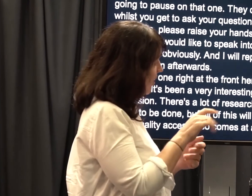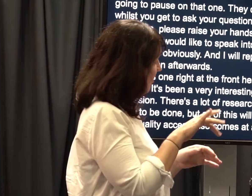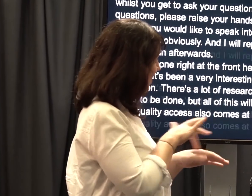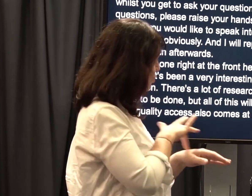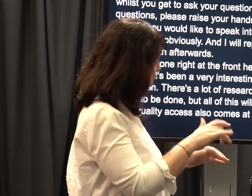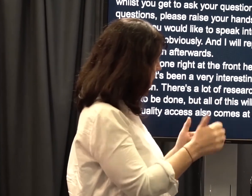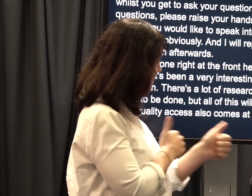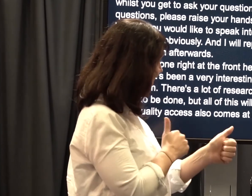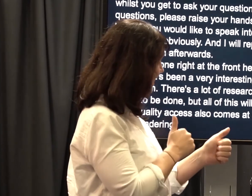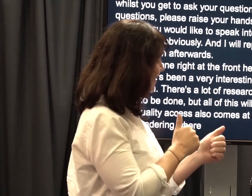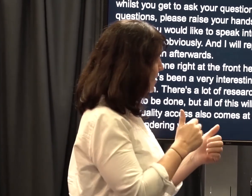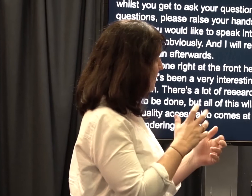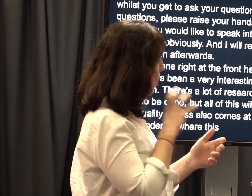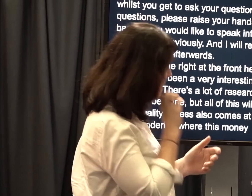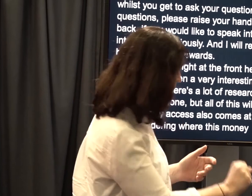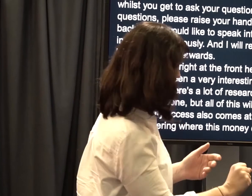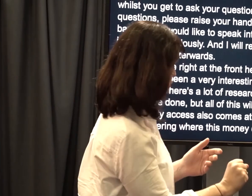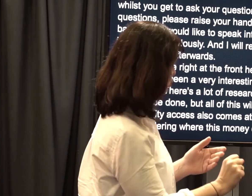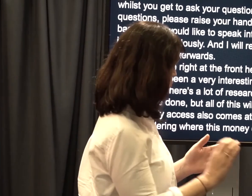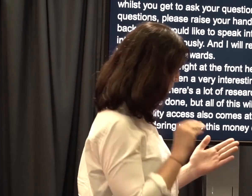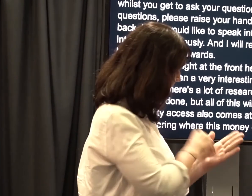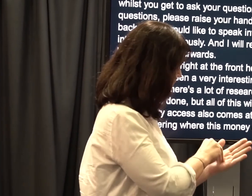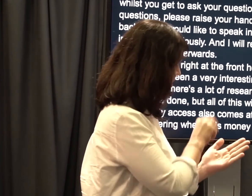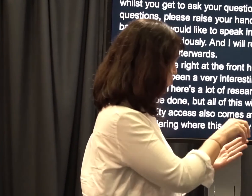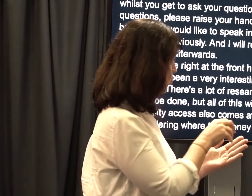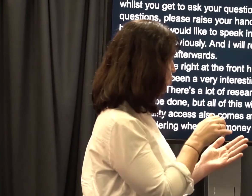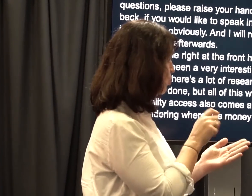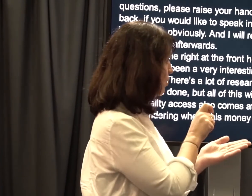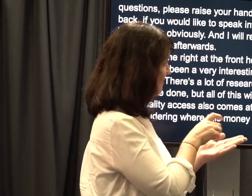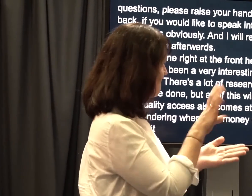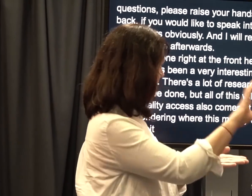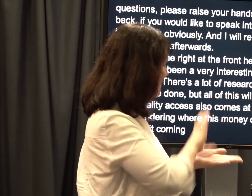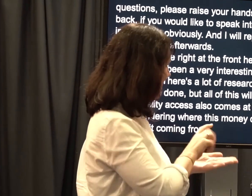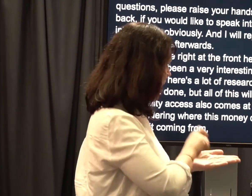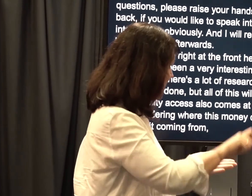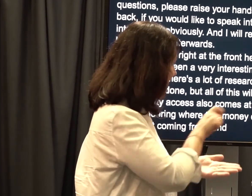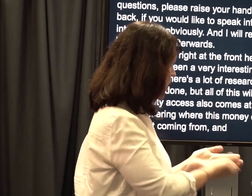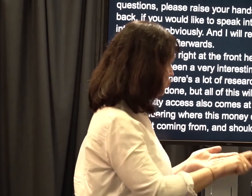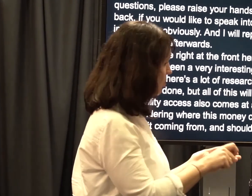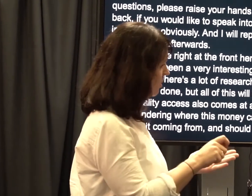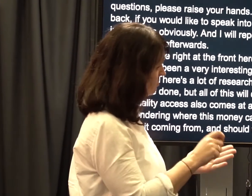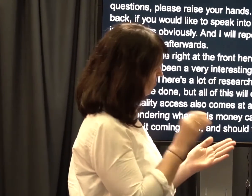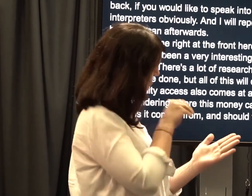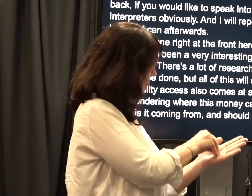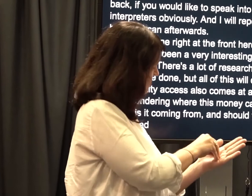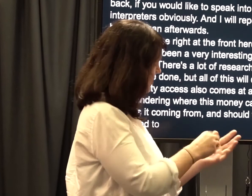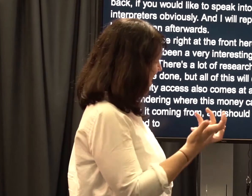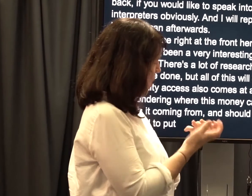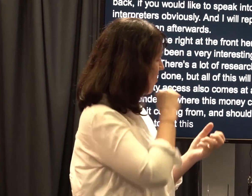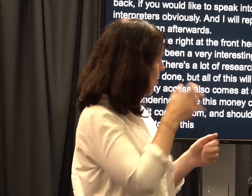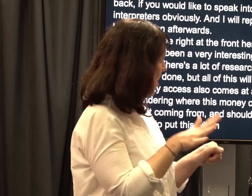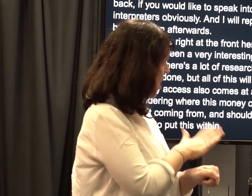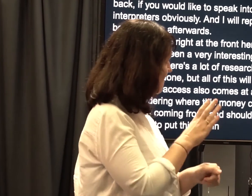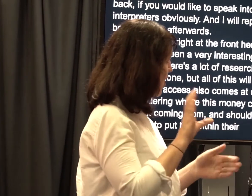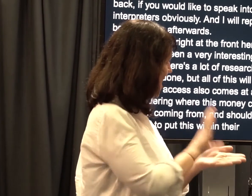money can come from, or where is it coming from, and should theatre companies be obliged to put this within their